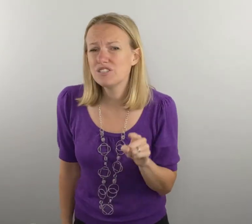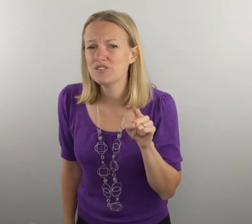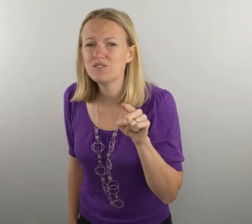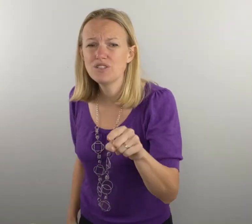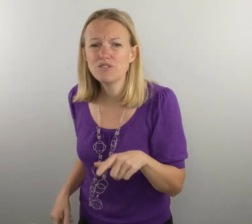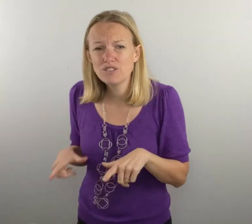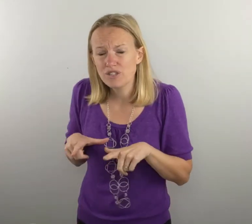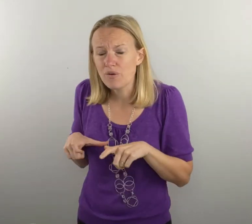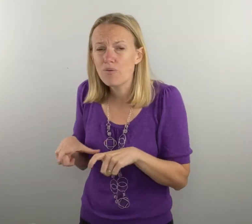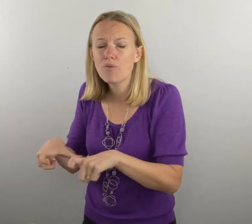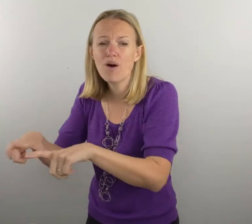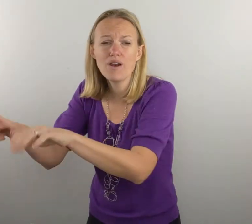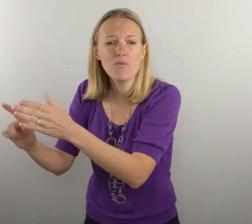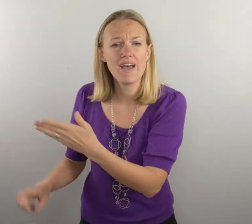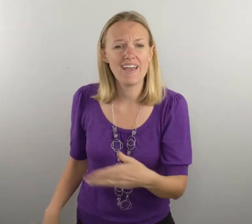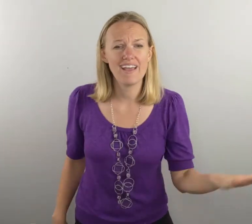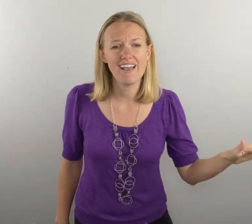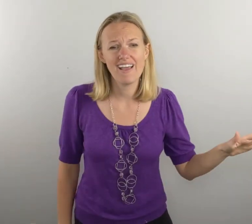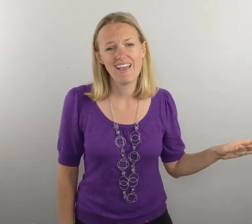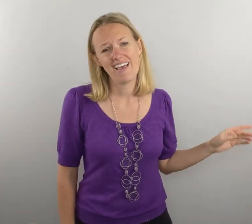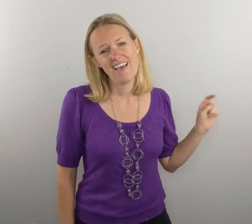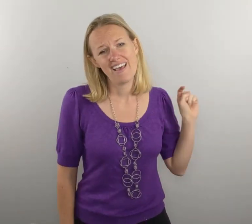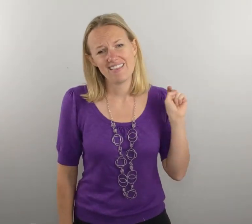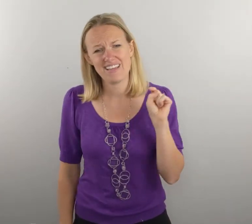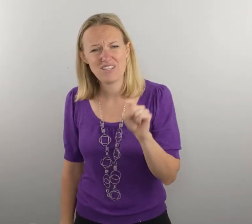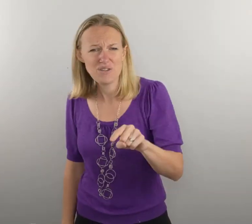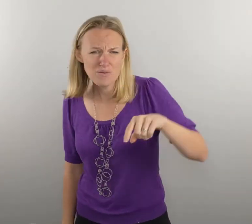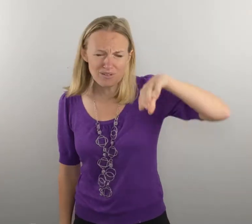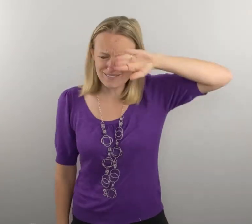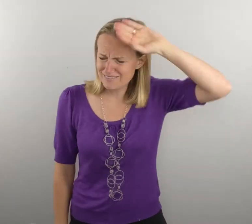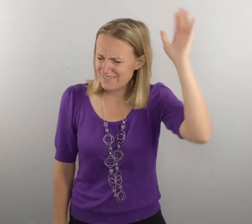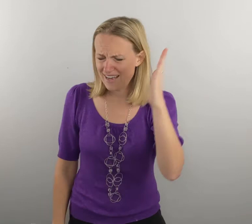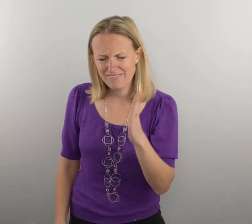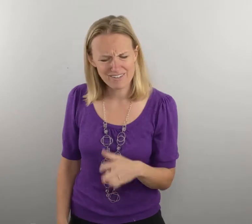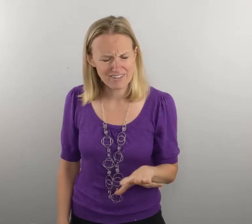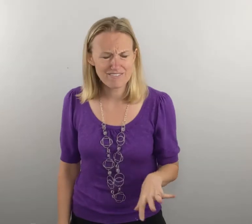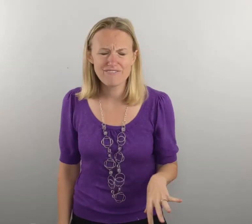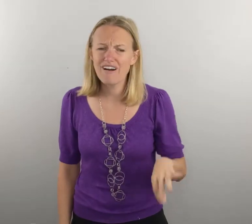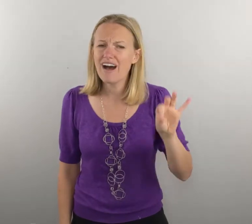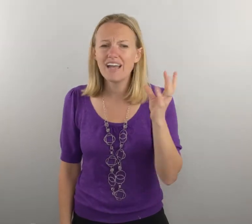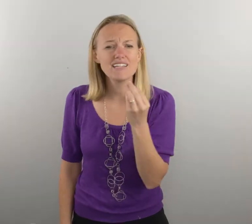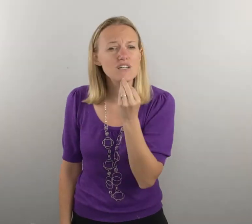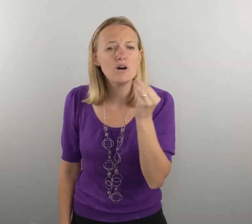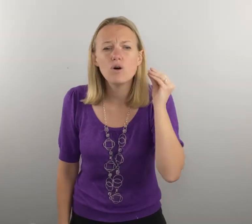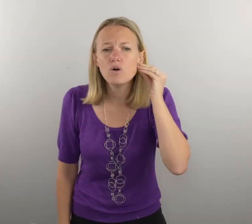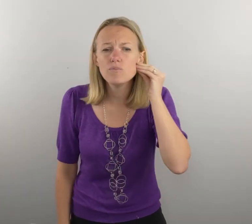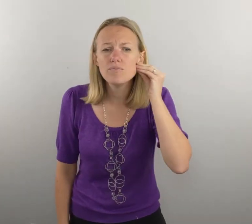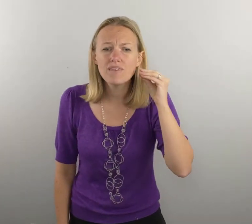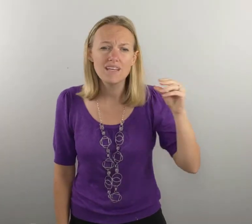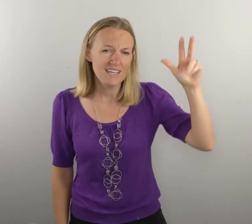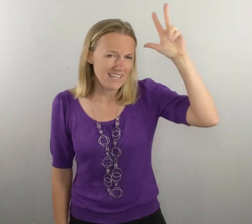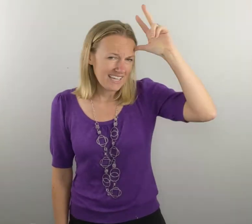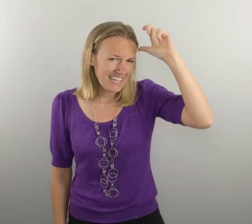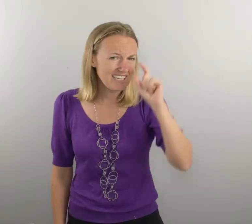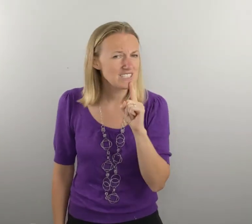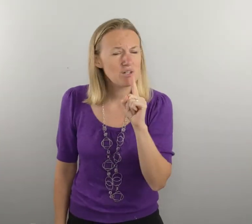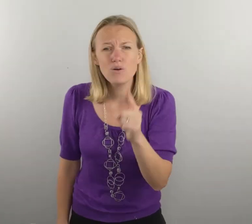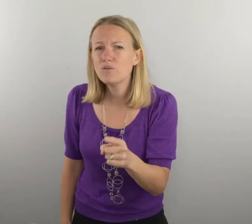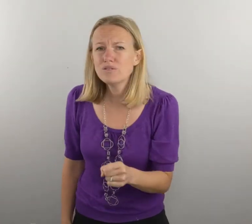you you should run away and that you will never find a home. He told